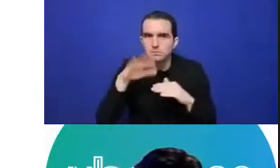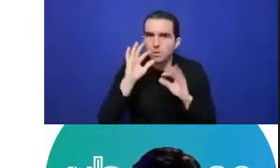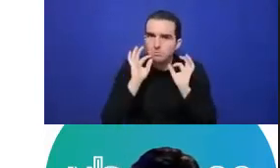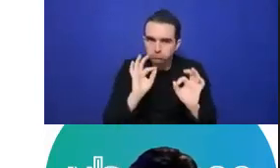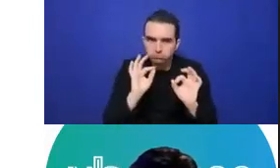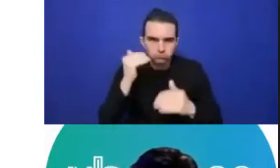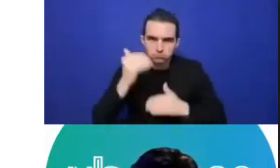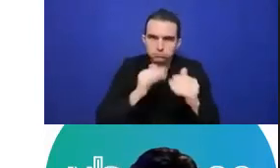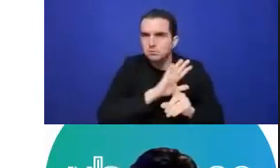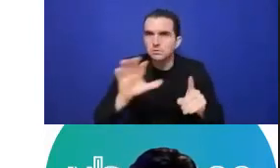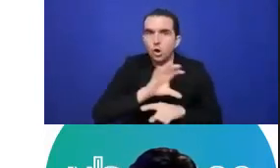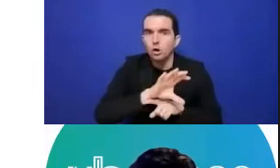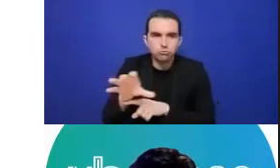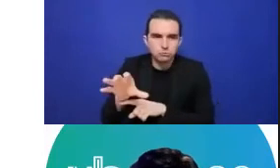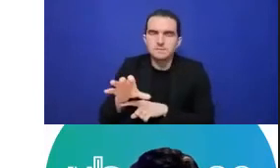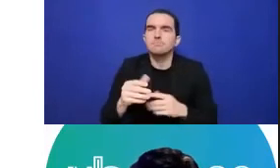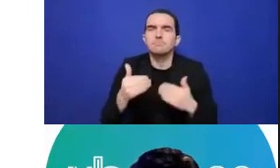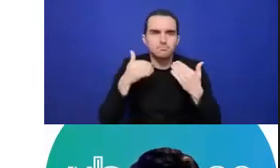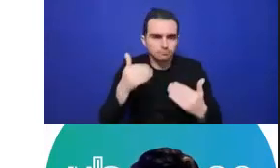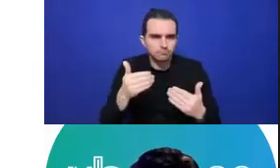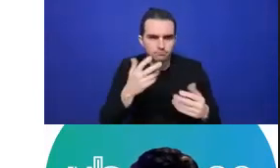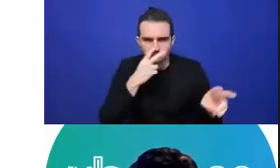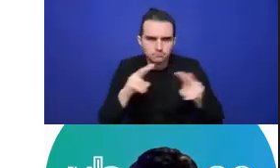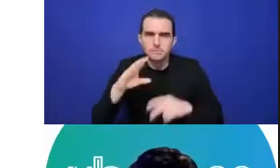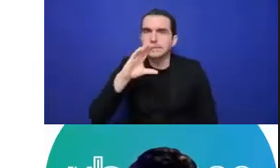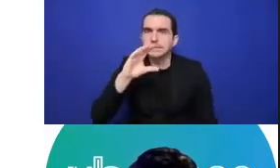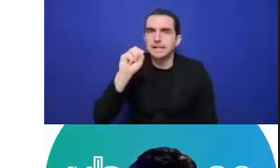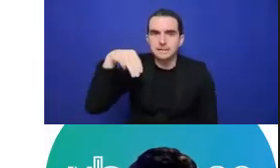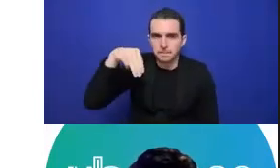and 9 countries were part of the focus country this year,